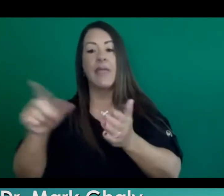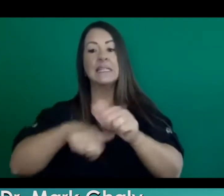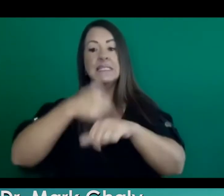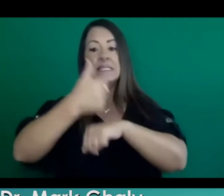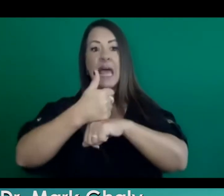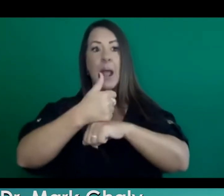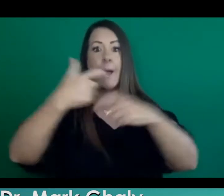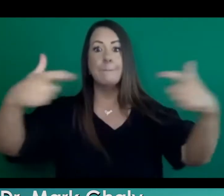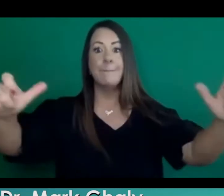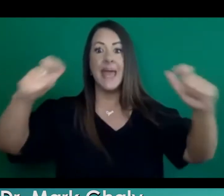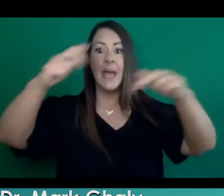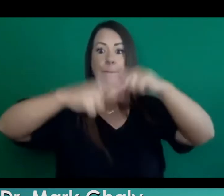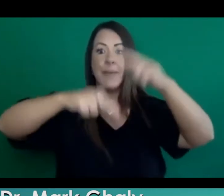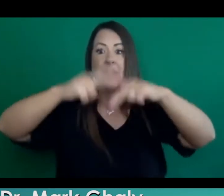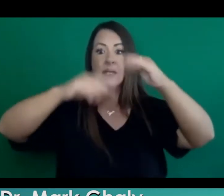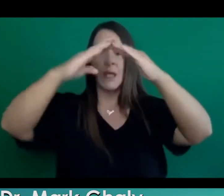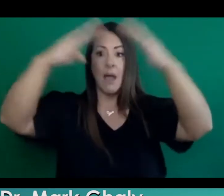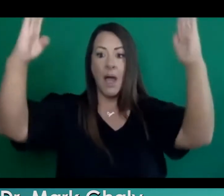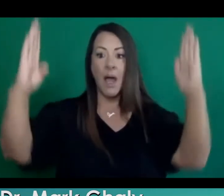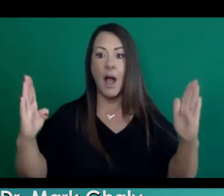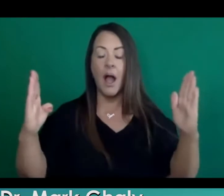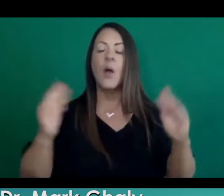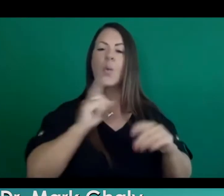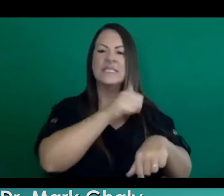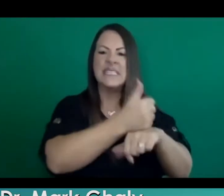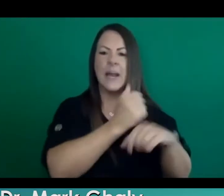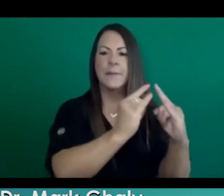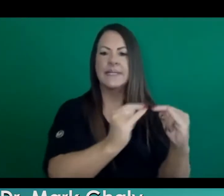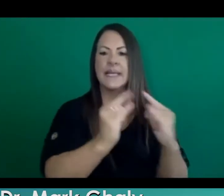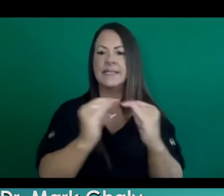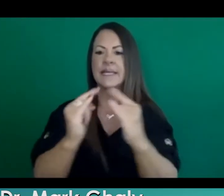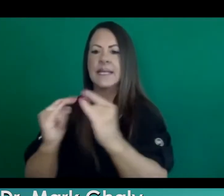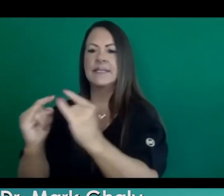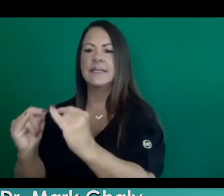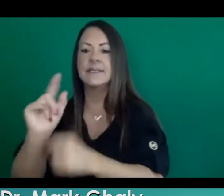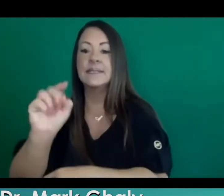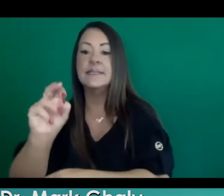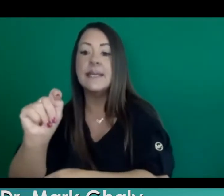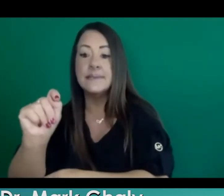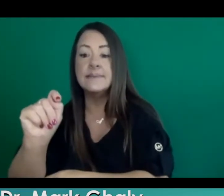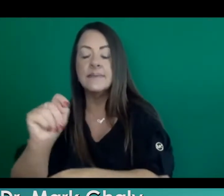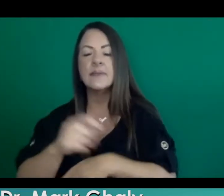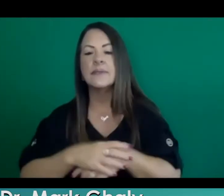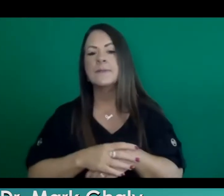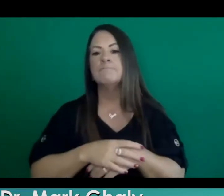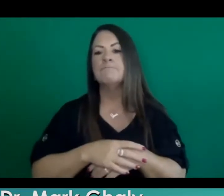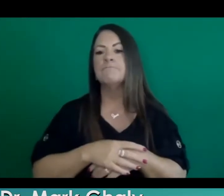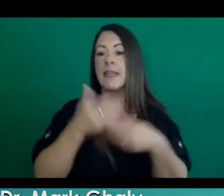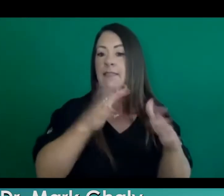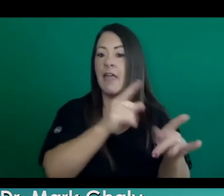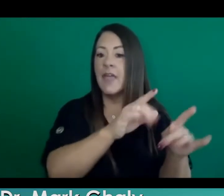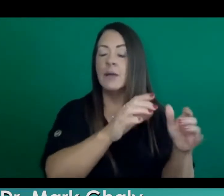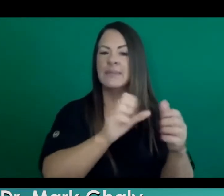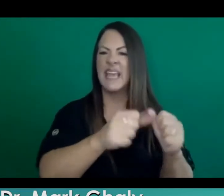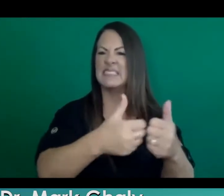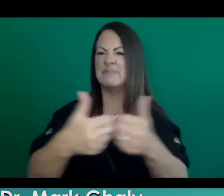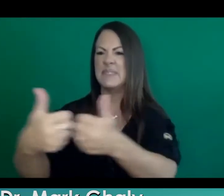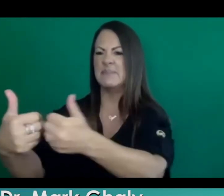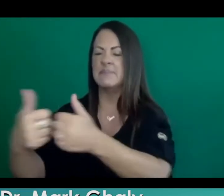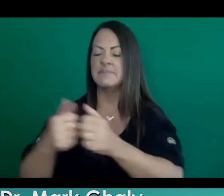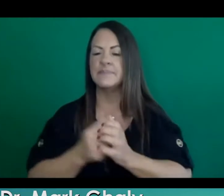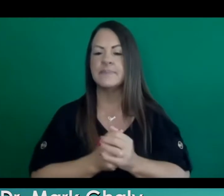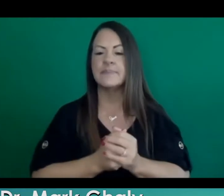can be together in their sort of natural family cohort. As well, that if we